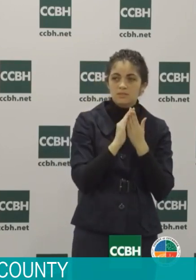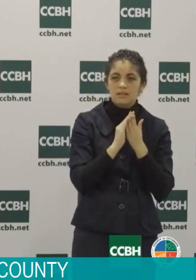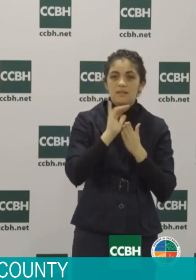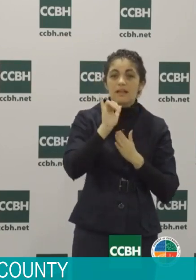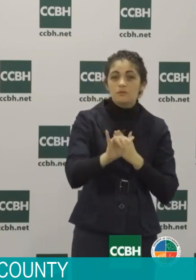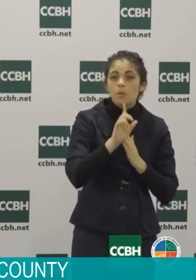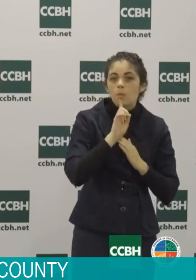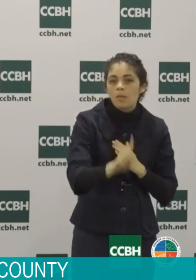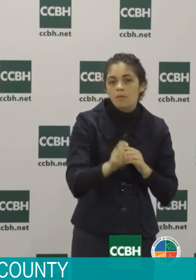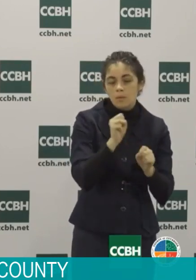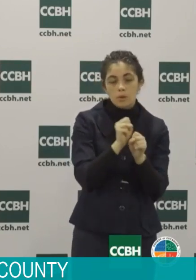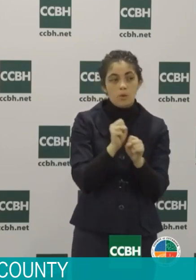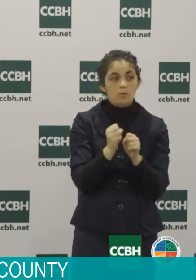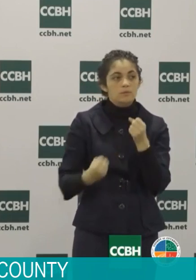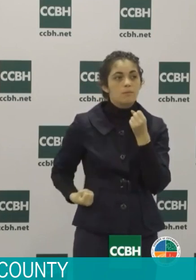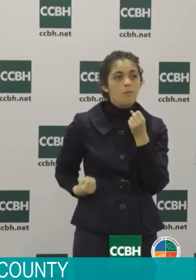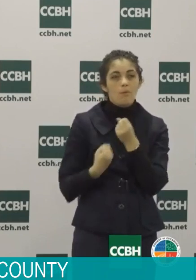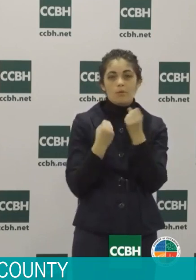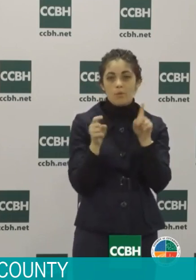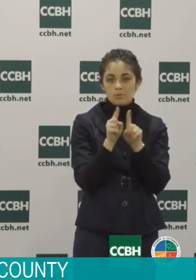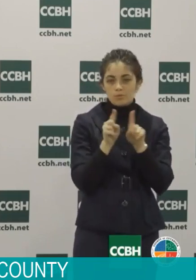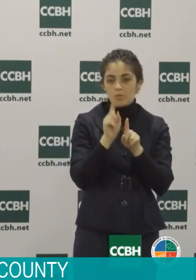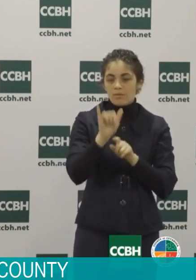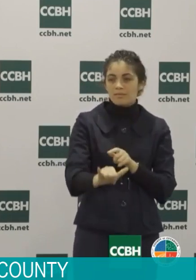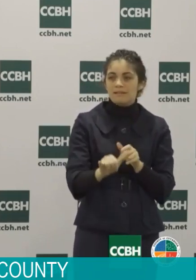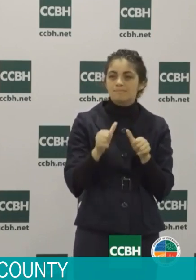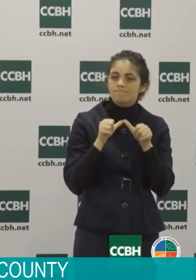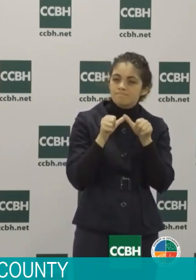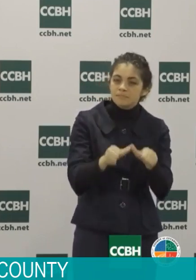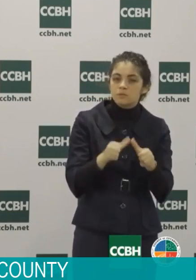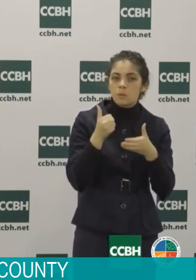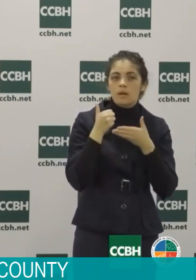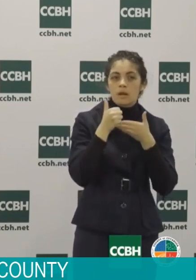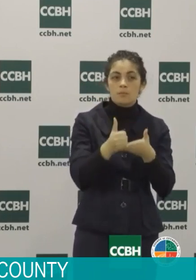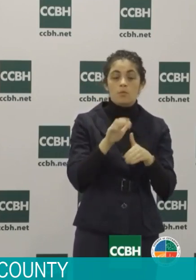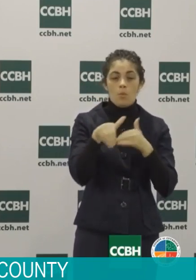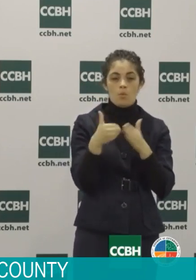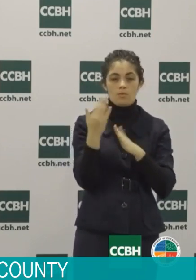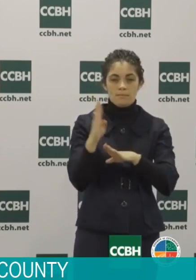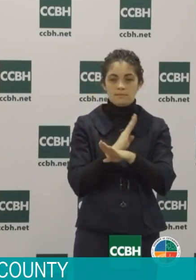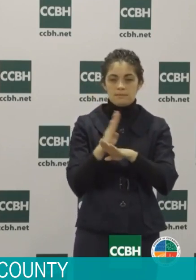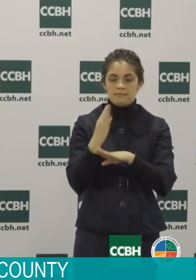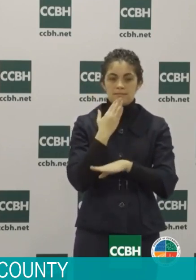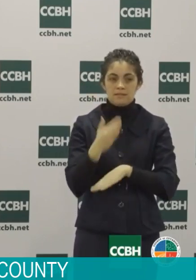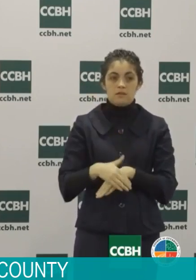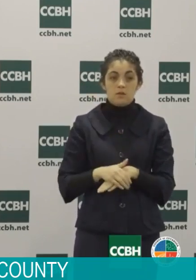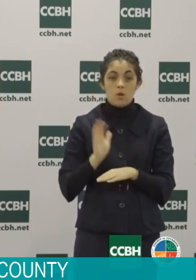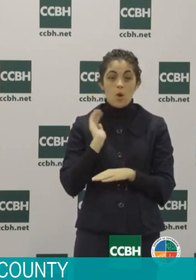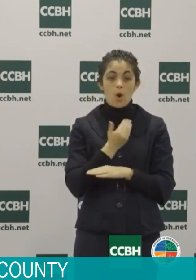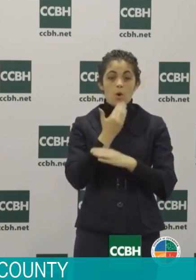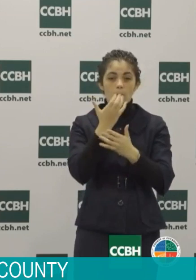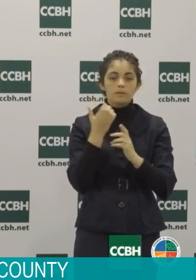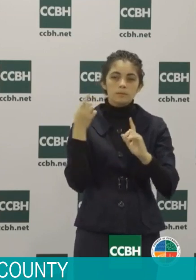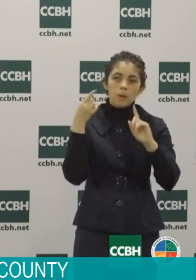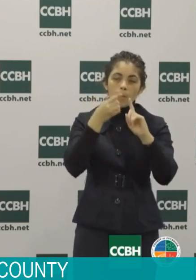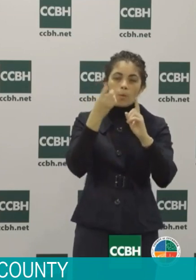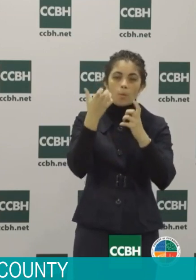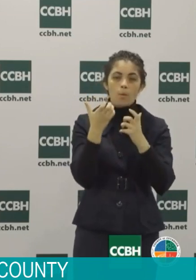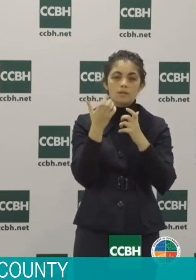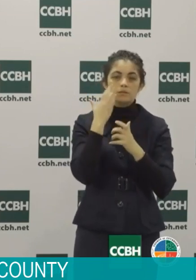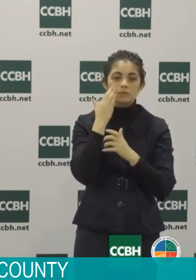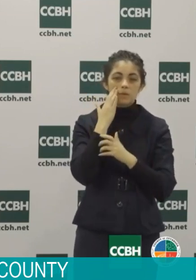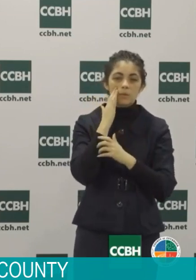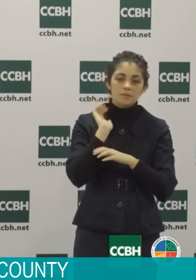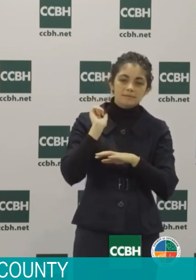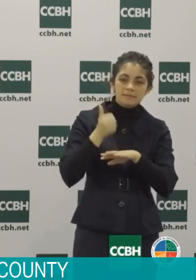working, and we support them, and we appreciate the cooperation with the business. It's our intent to protect the spirit of the order, which is rooted